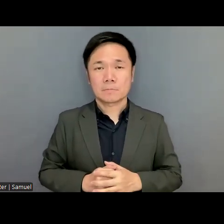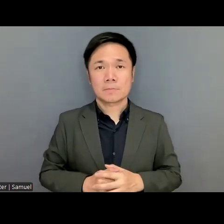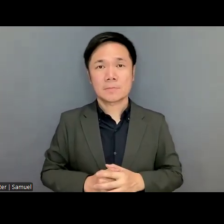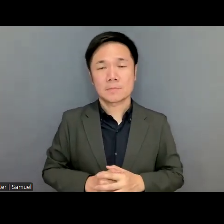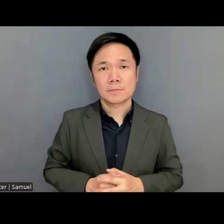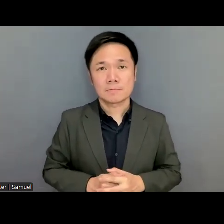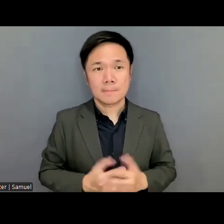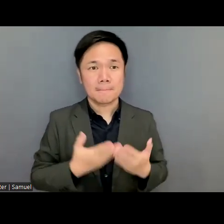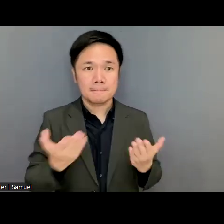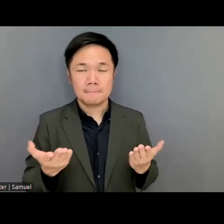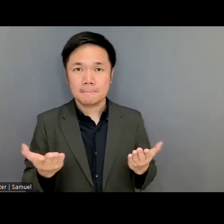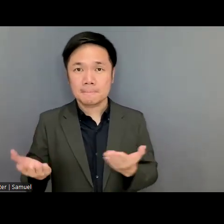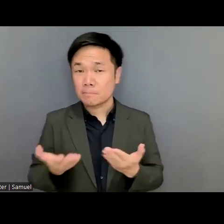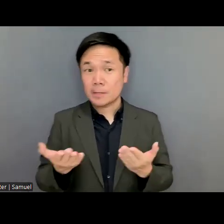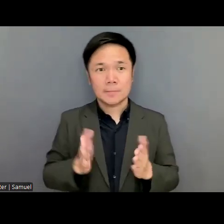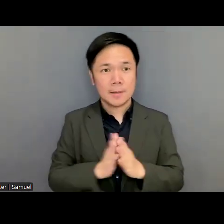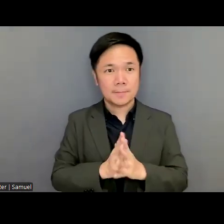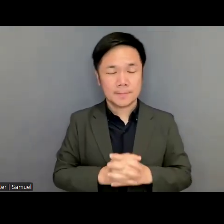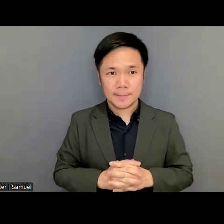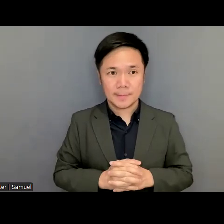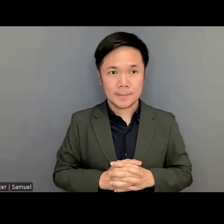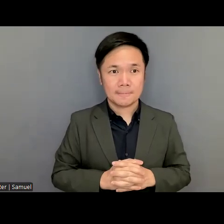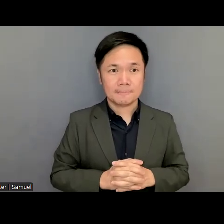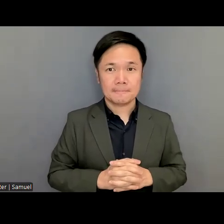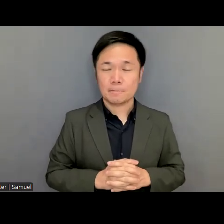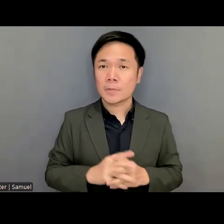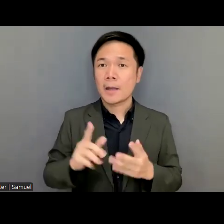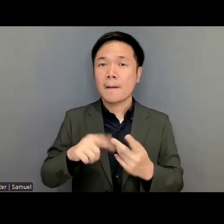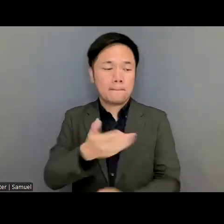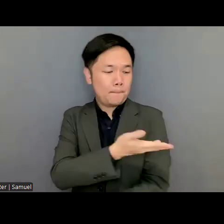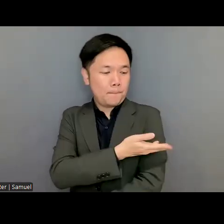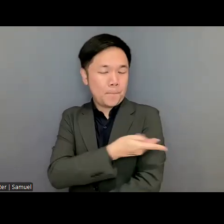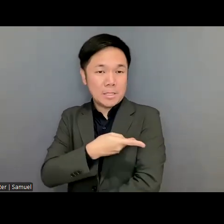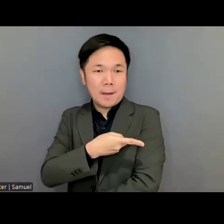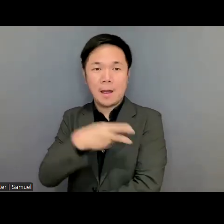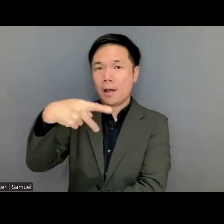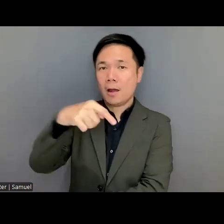we have now, I think Pratima is with us.